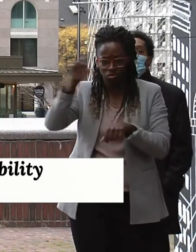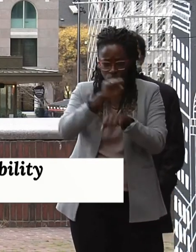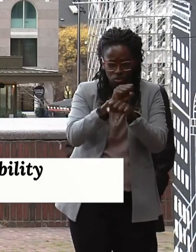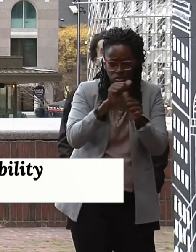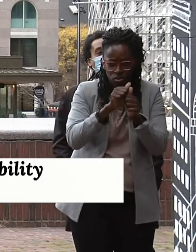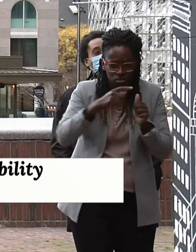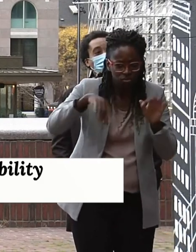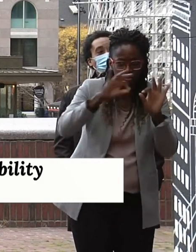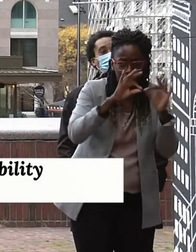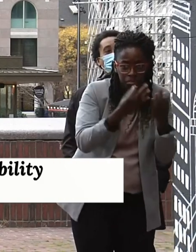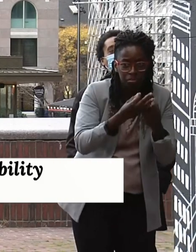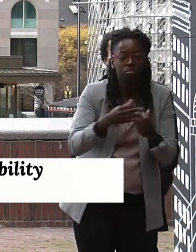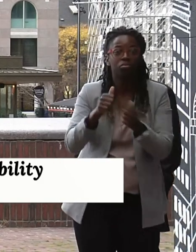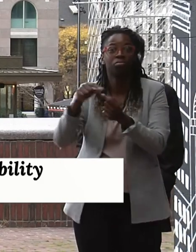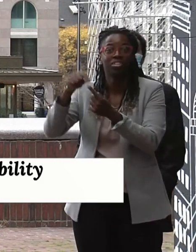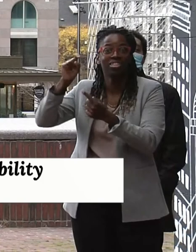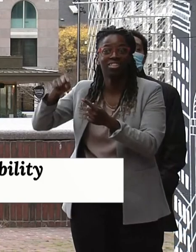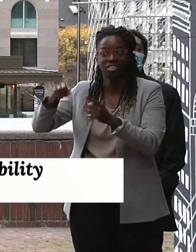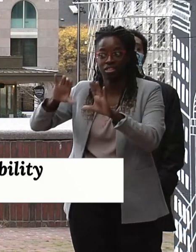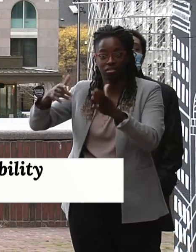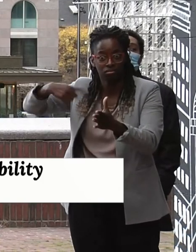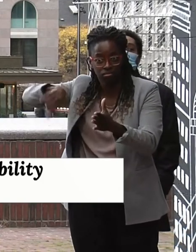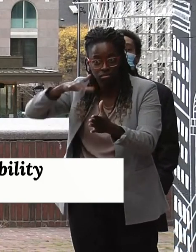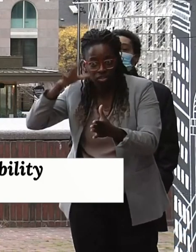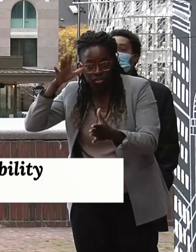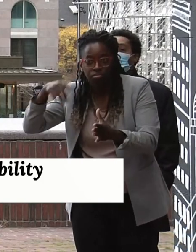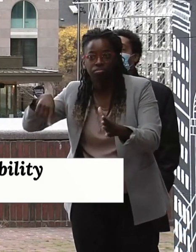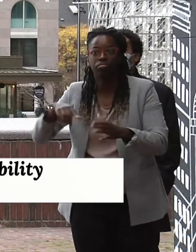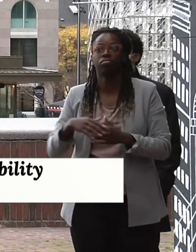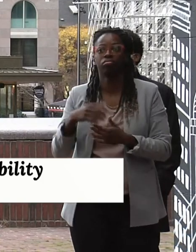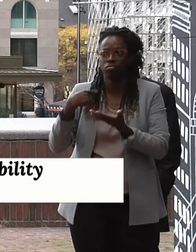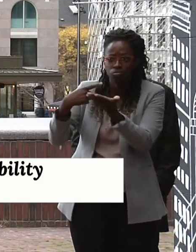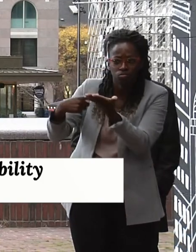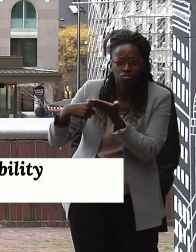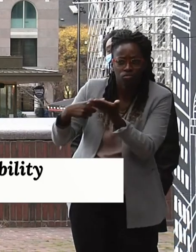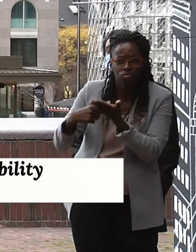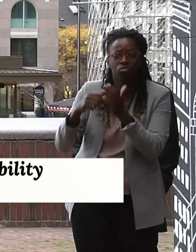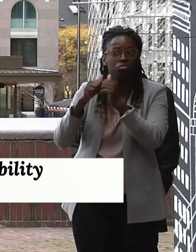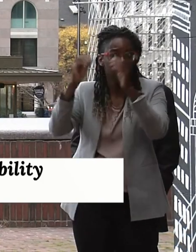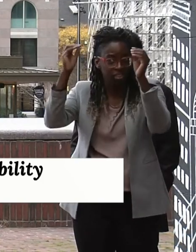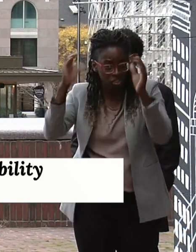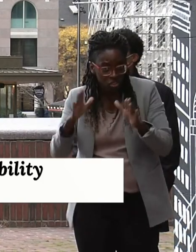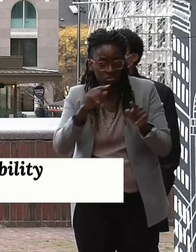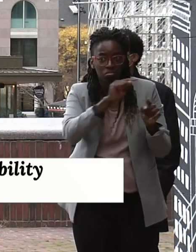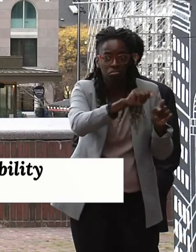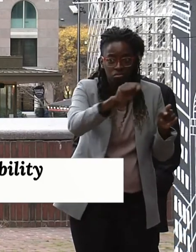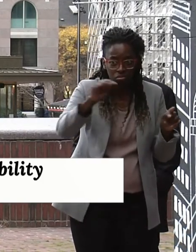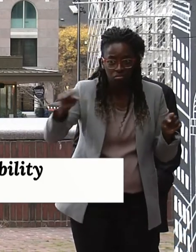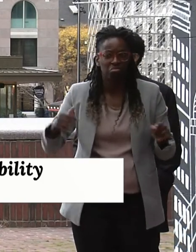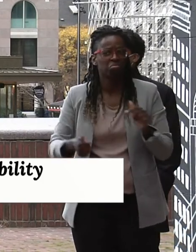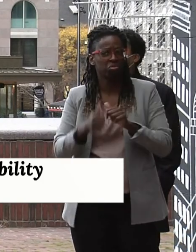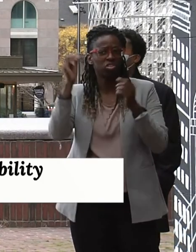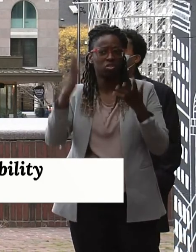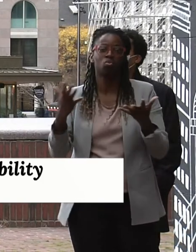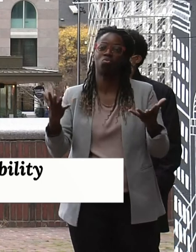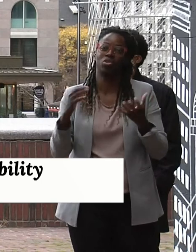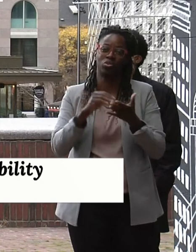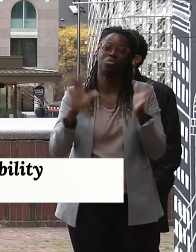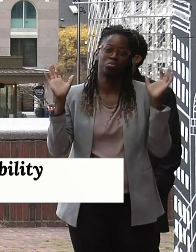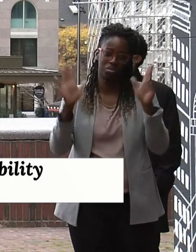communities. They've been in continuous talks with the teachers, and I know that the vast majority of our teachers want to be back in the classrooms with their